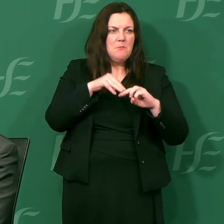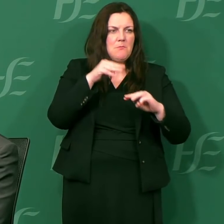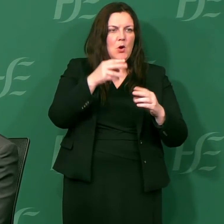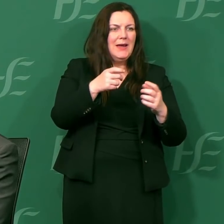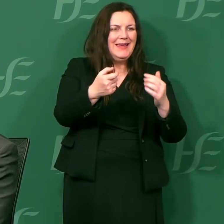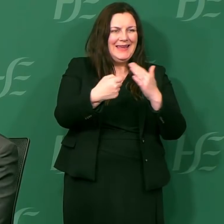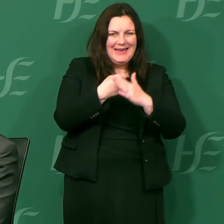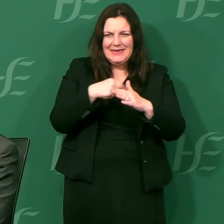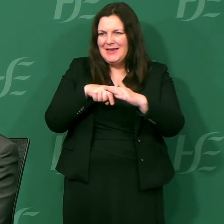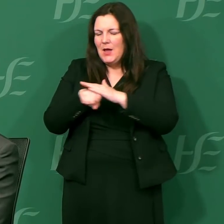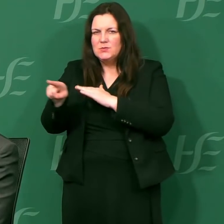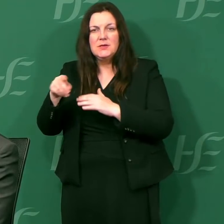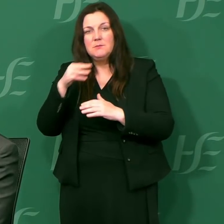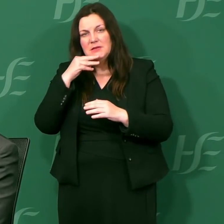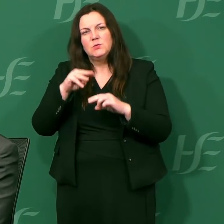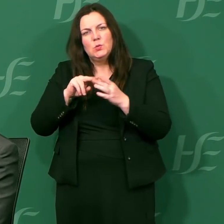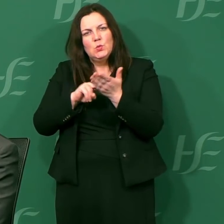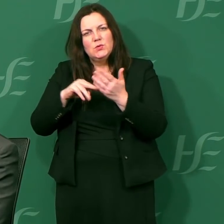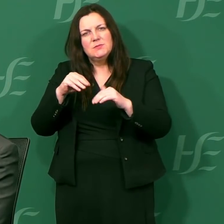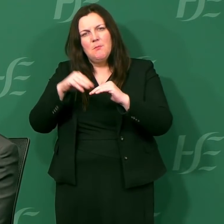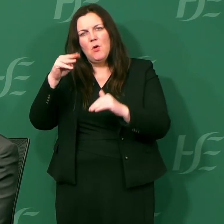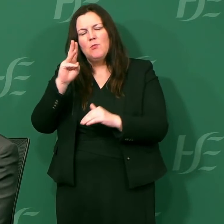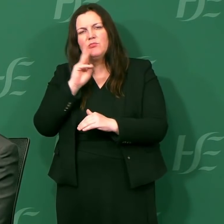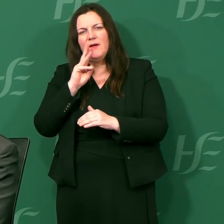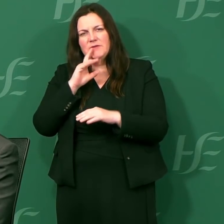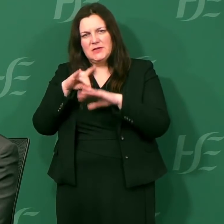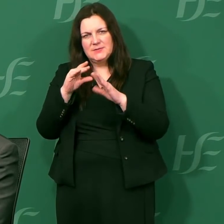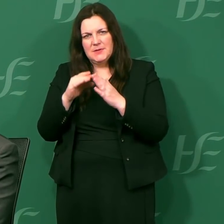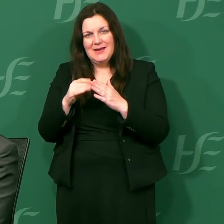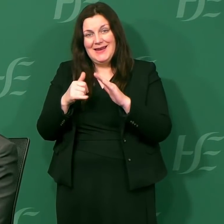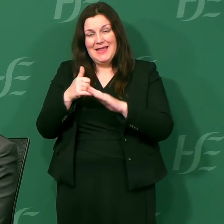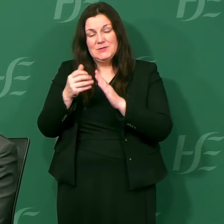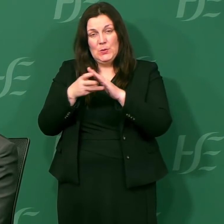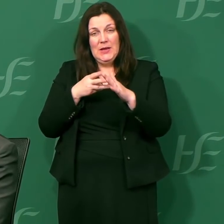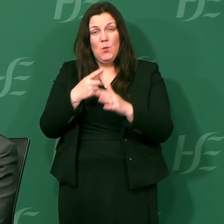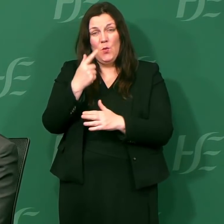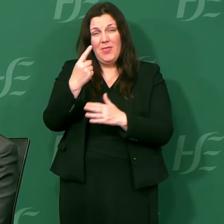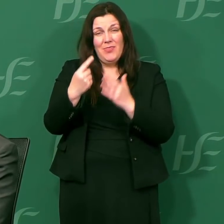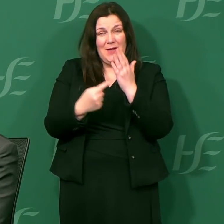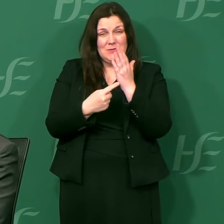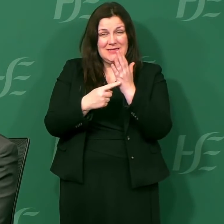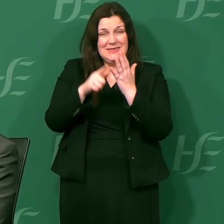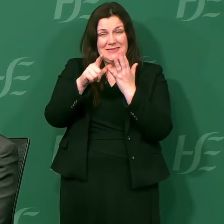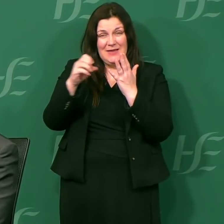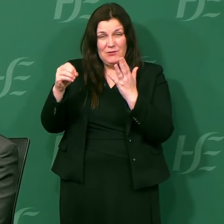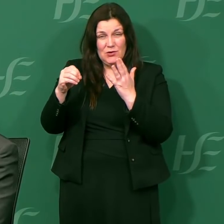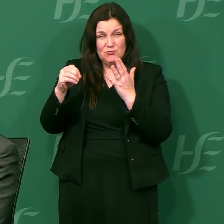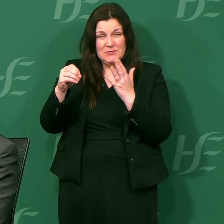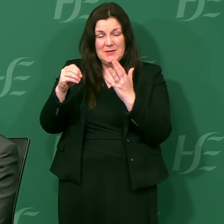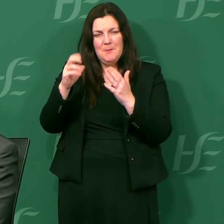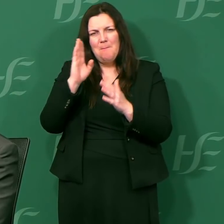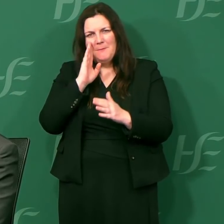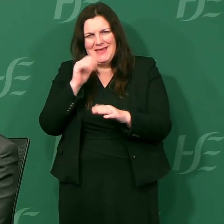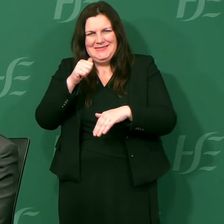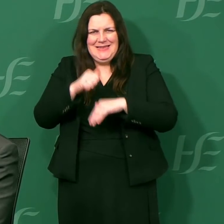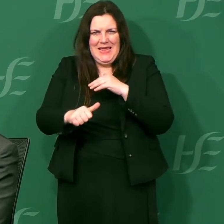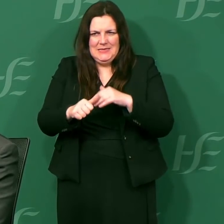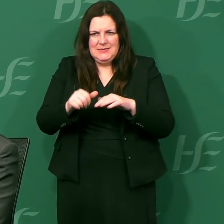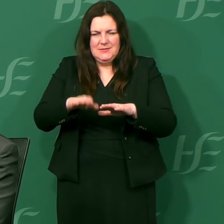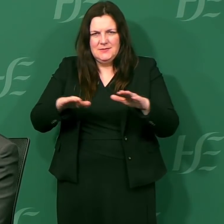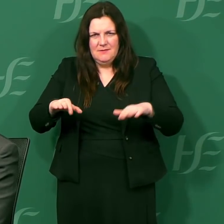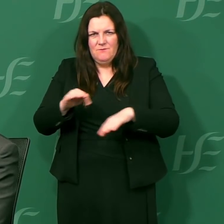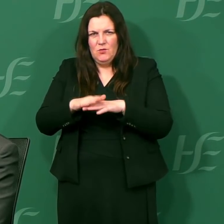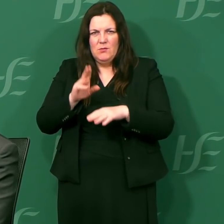private hospitals. So last week alone, we'd almost 1,700 bed days utilised with the private hospital